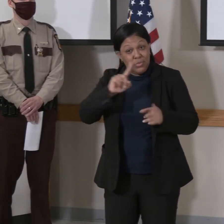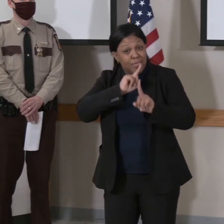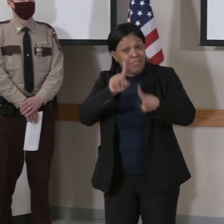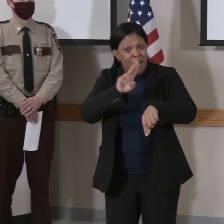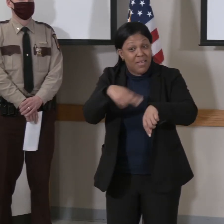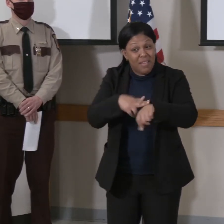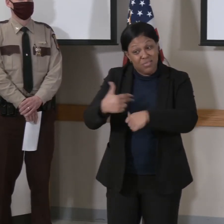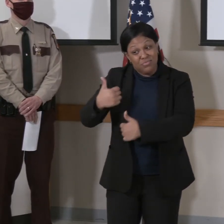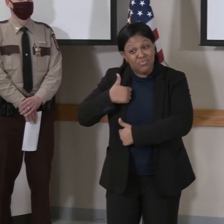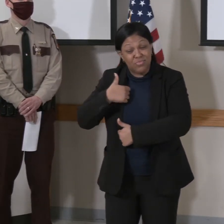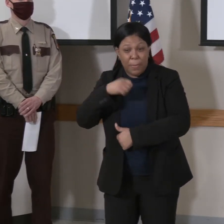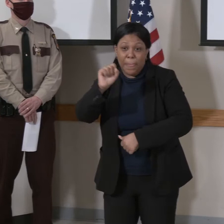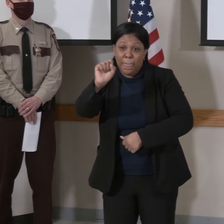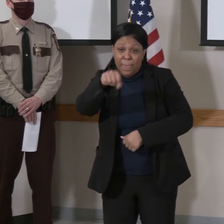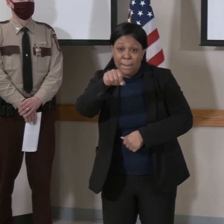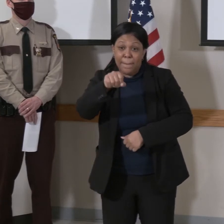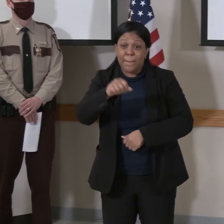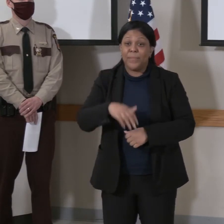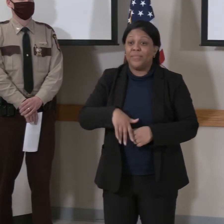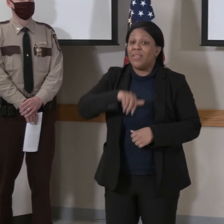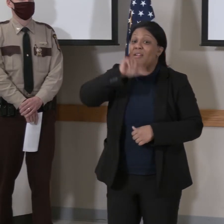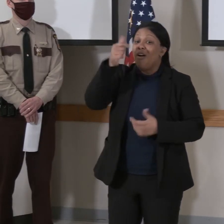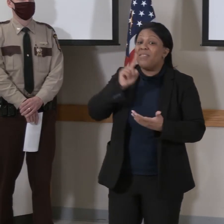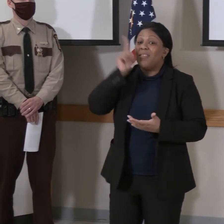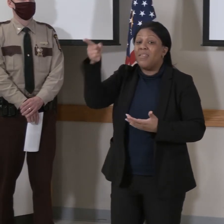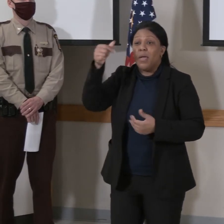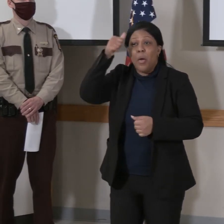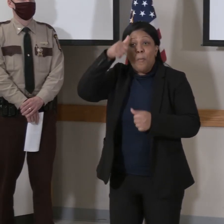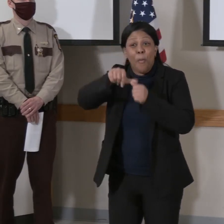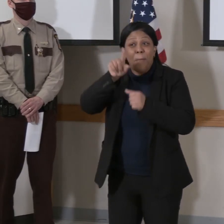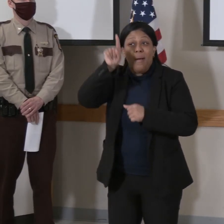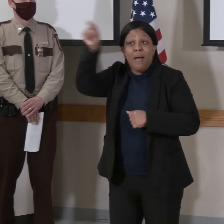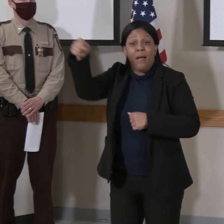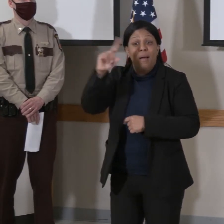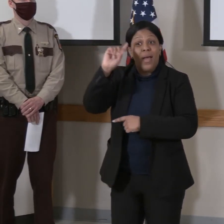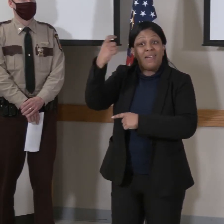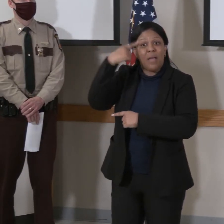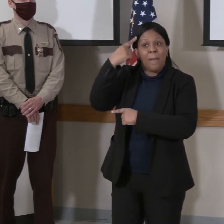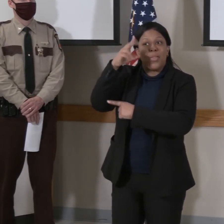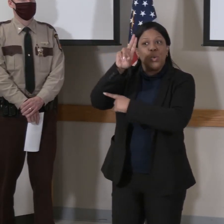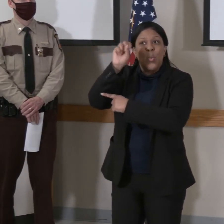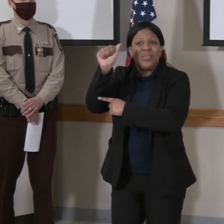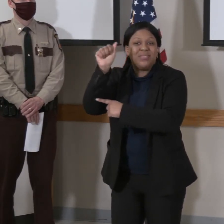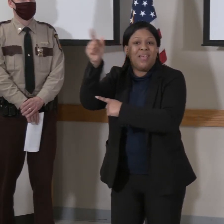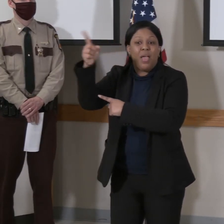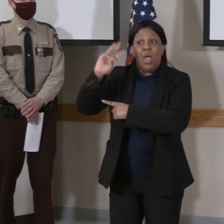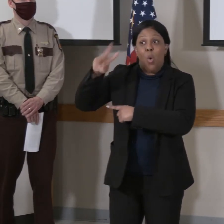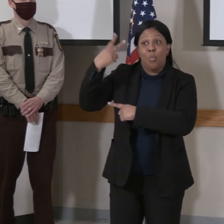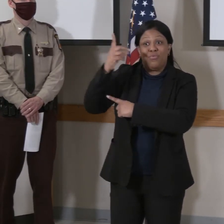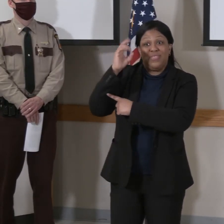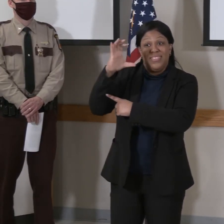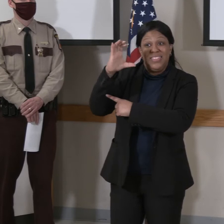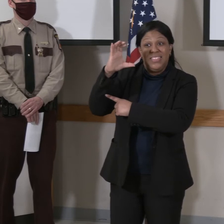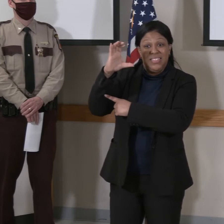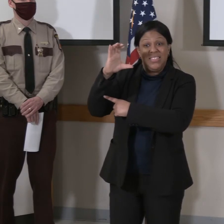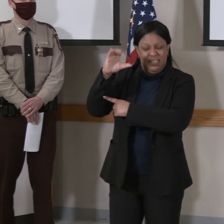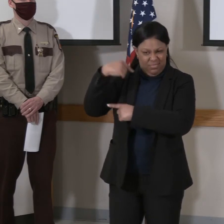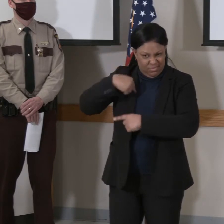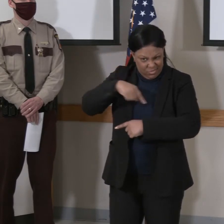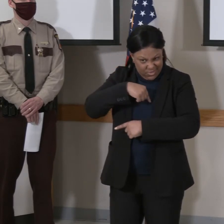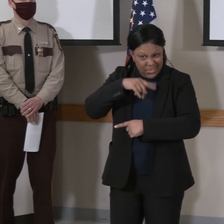but also in our nation's capital. Additionally, we have supported the state through multiple COVID-19 efforts as